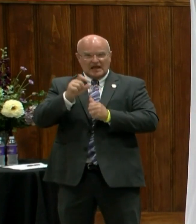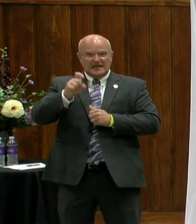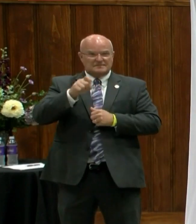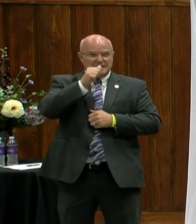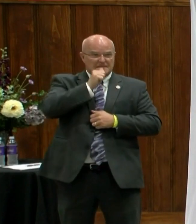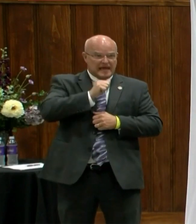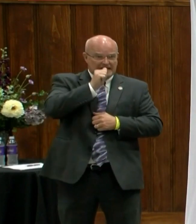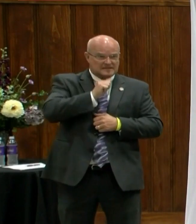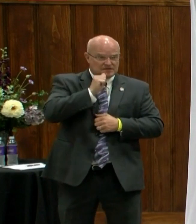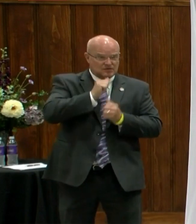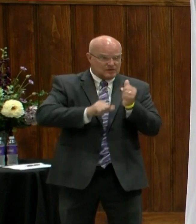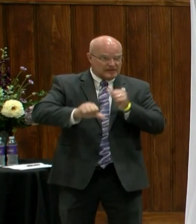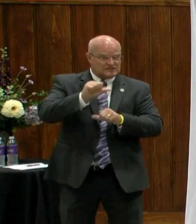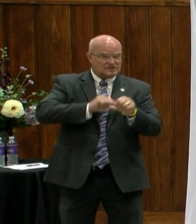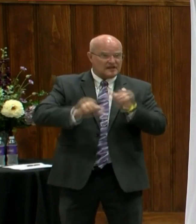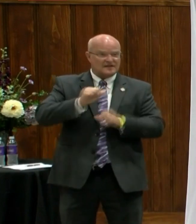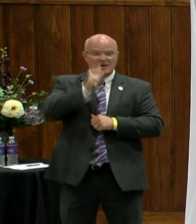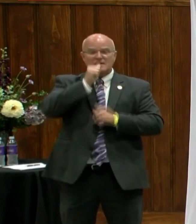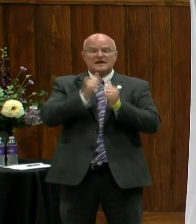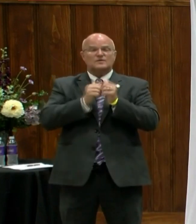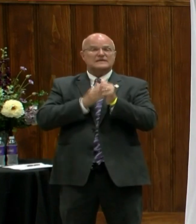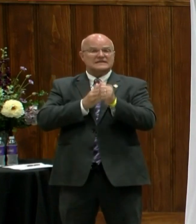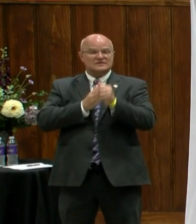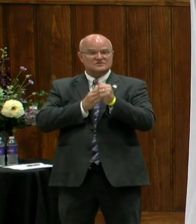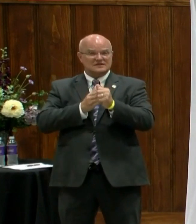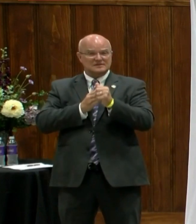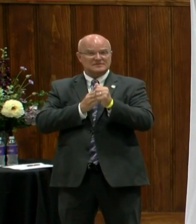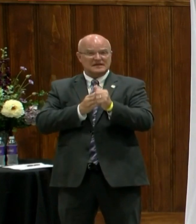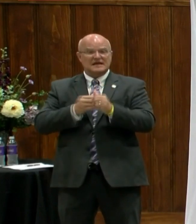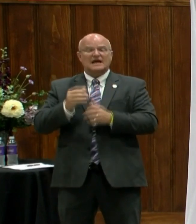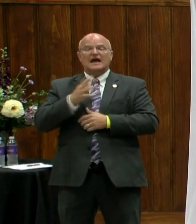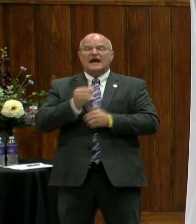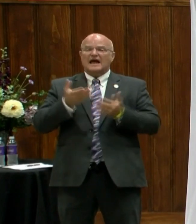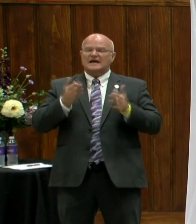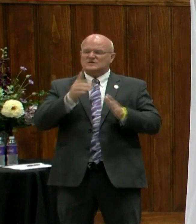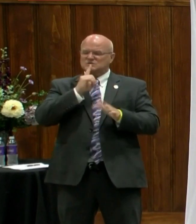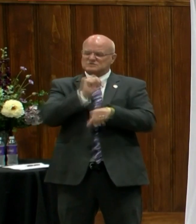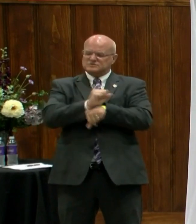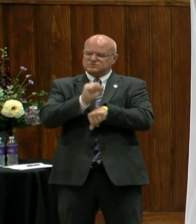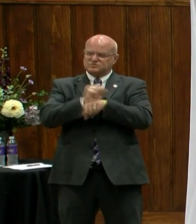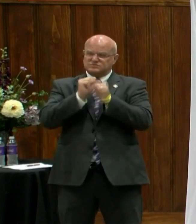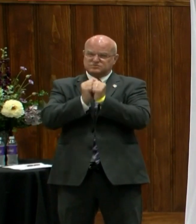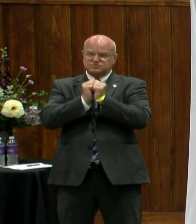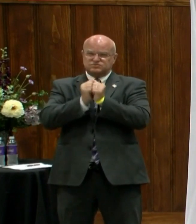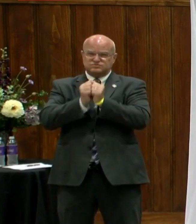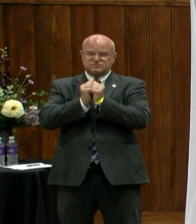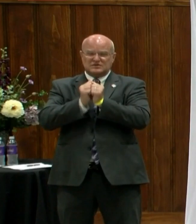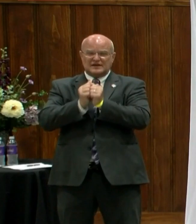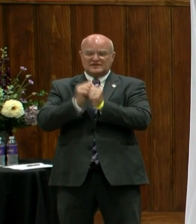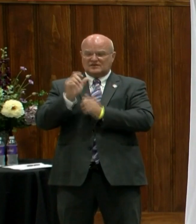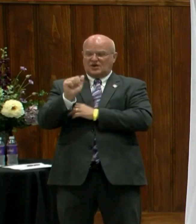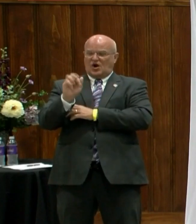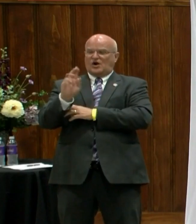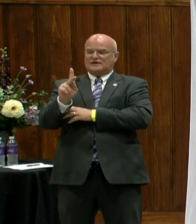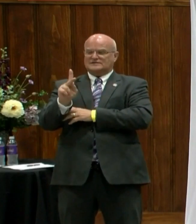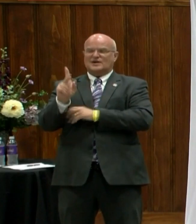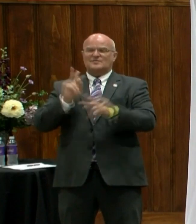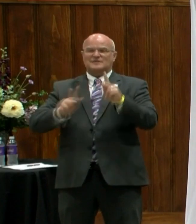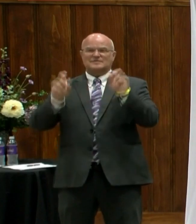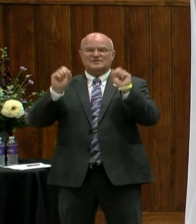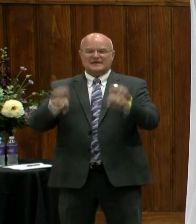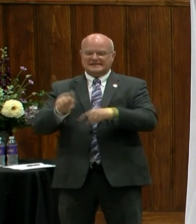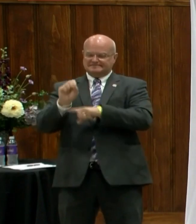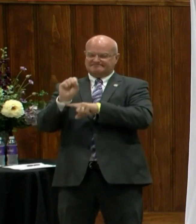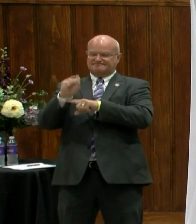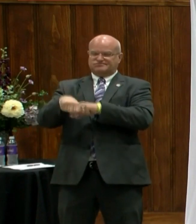be patient with each other, patient with leadership, and let's really work together as great as Arkansans in order to